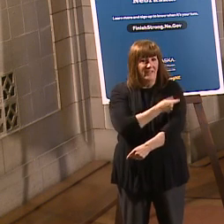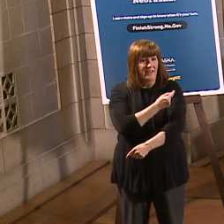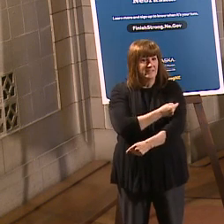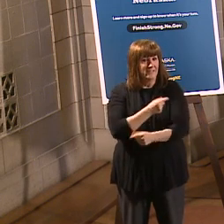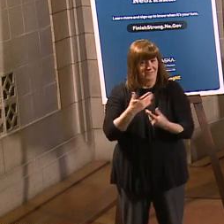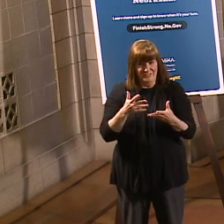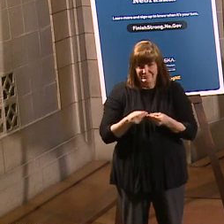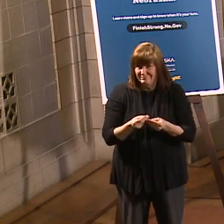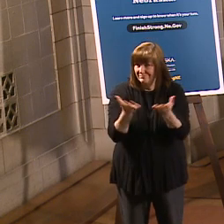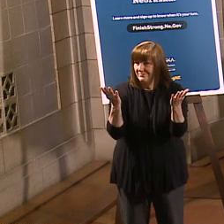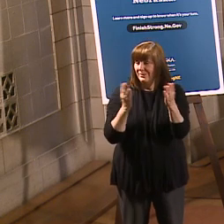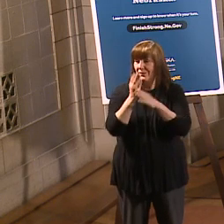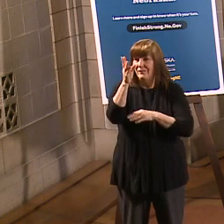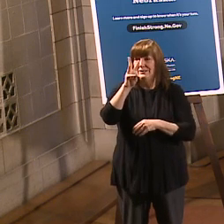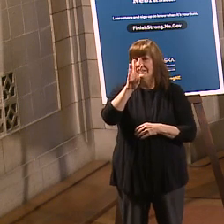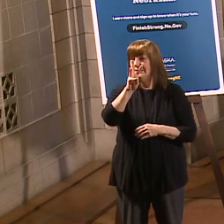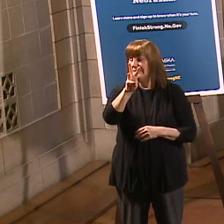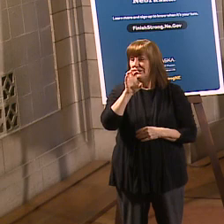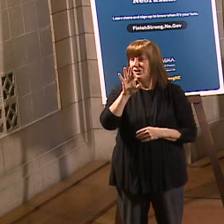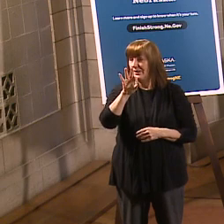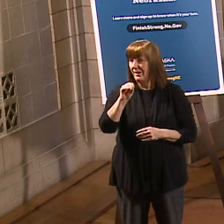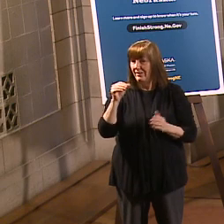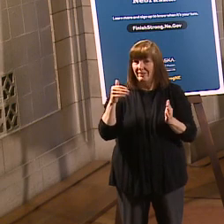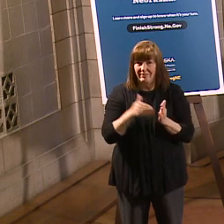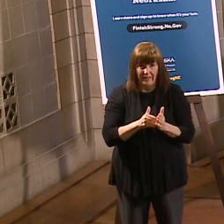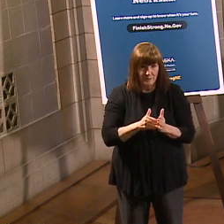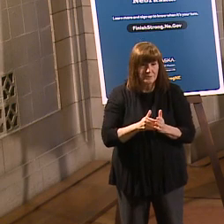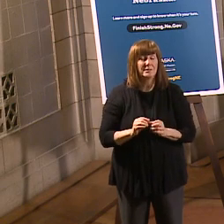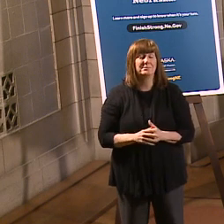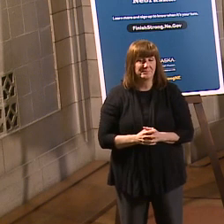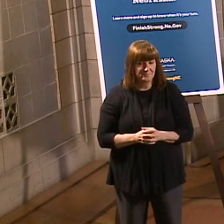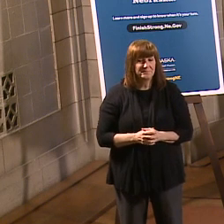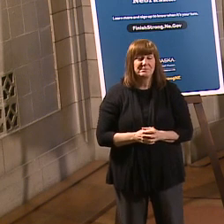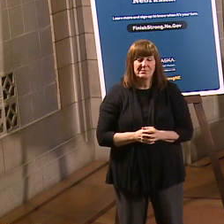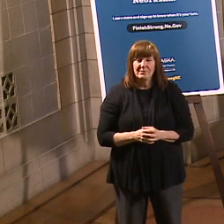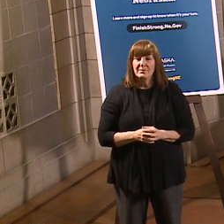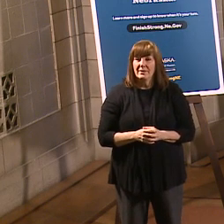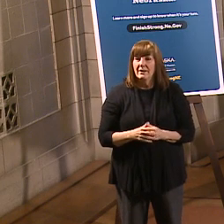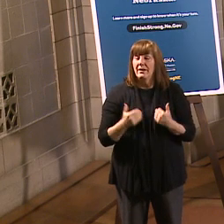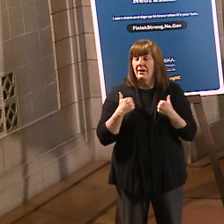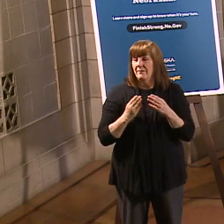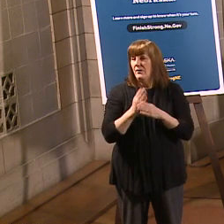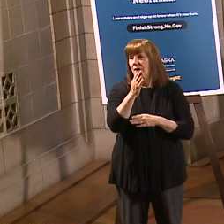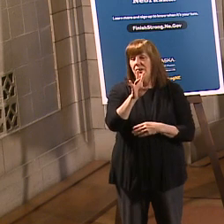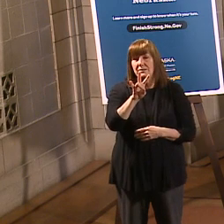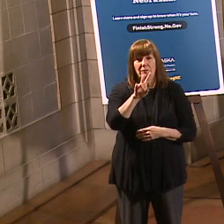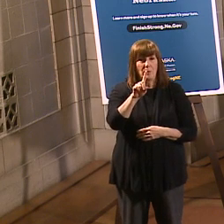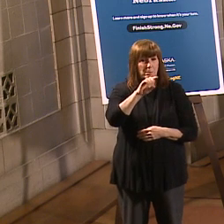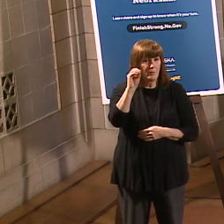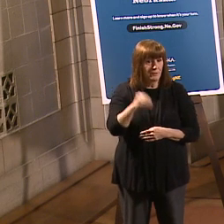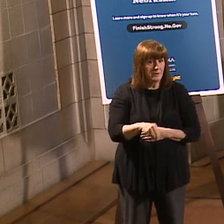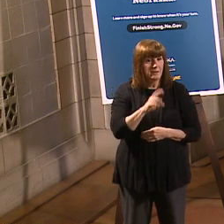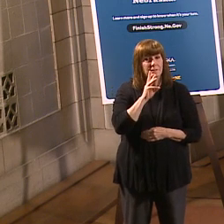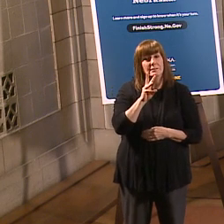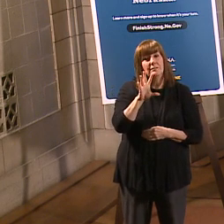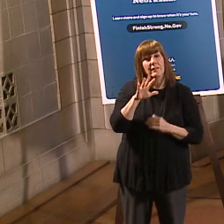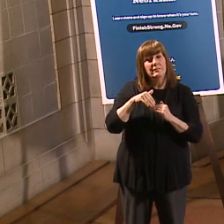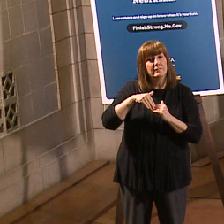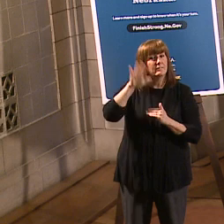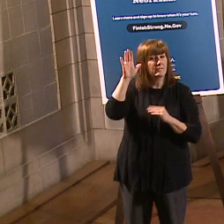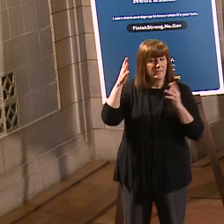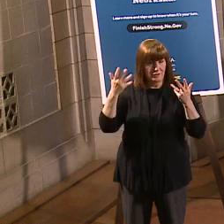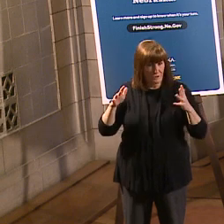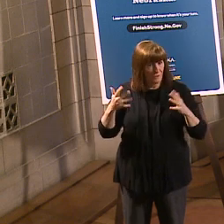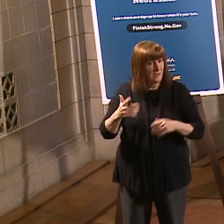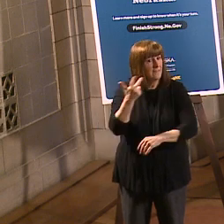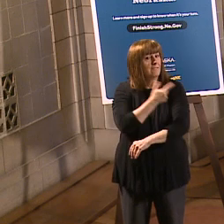over 690,000 doses of vaccine. We have over 71% of our 65 and older population